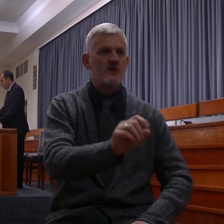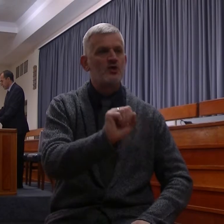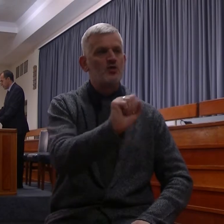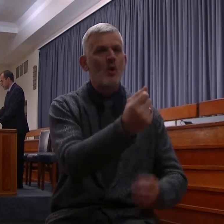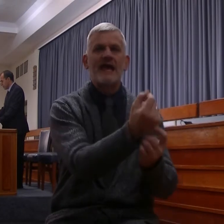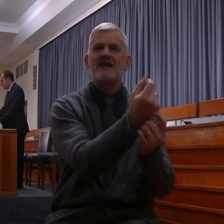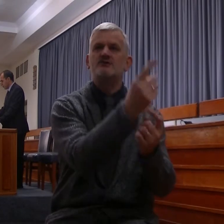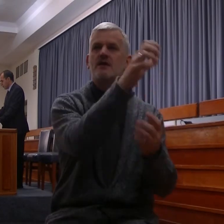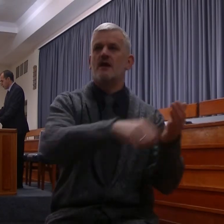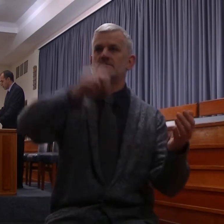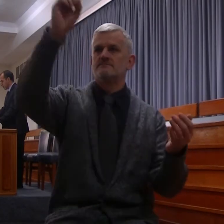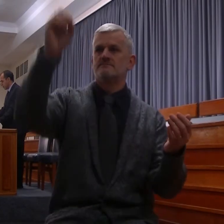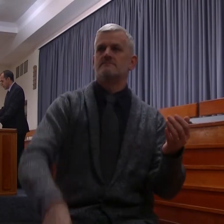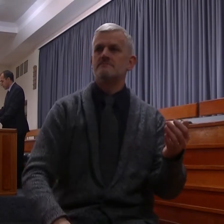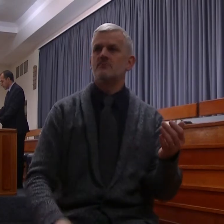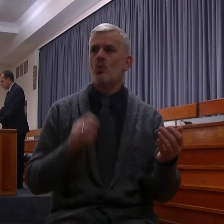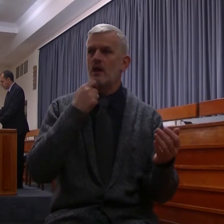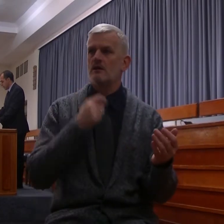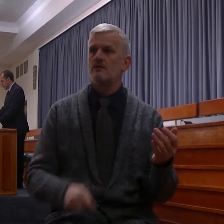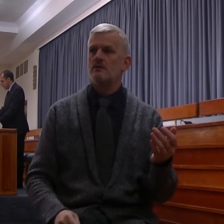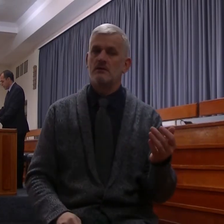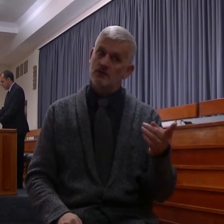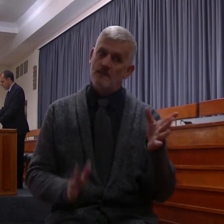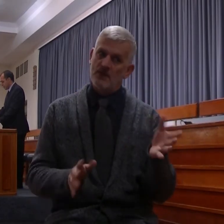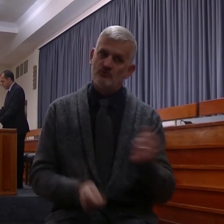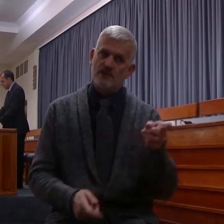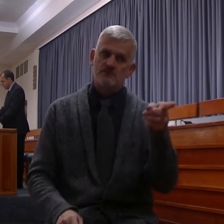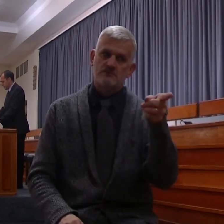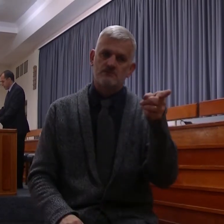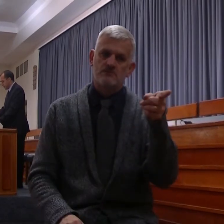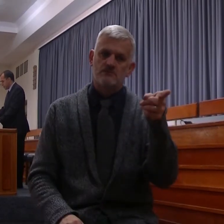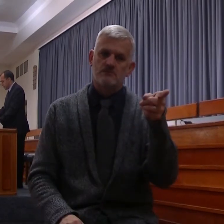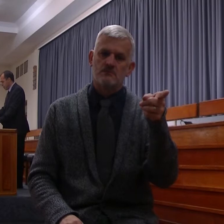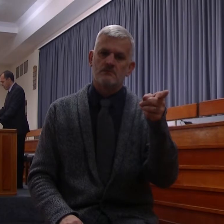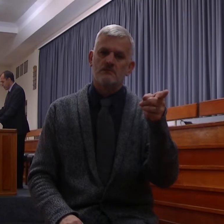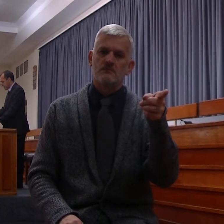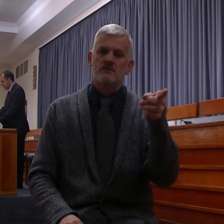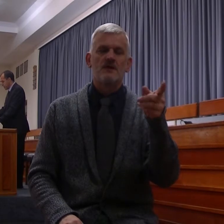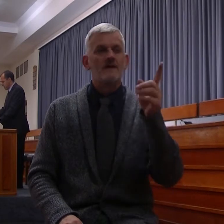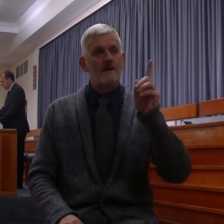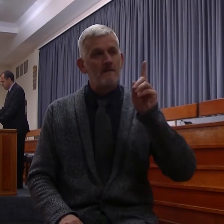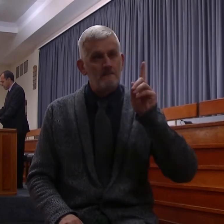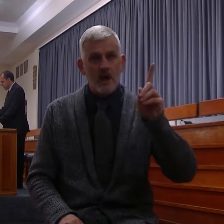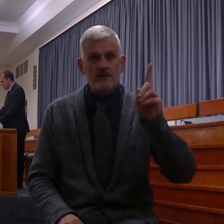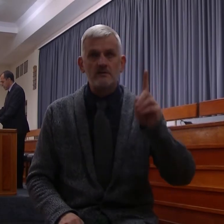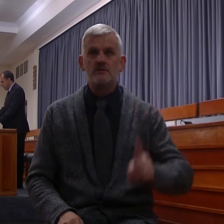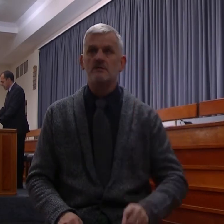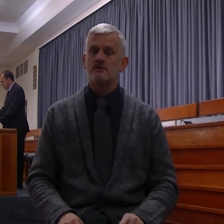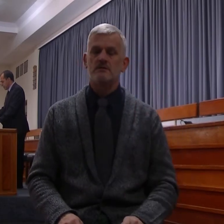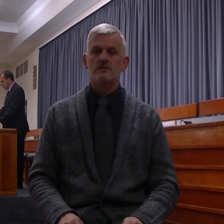thy candlestick out of his place, except thou repent. But this thou hast,